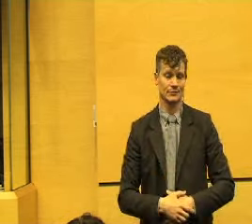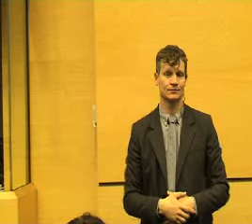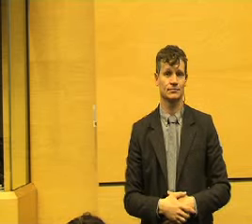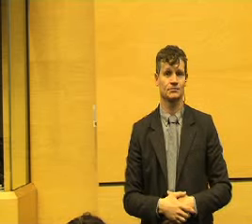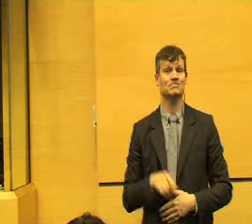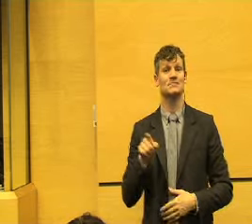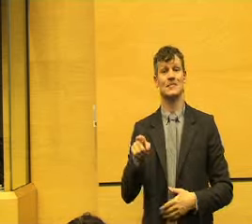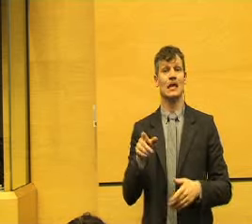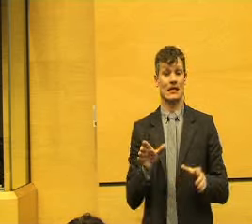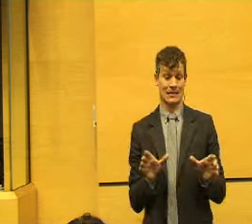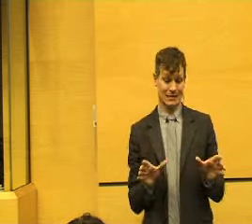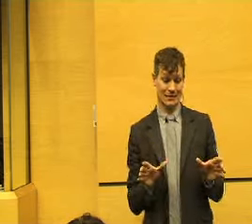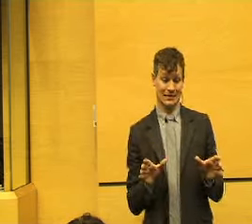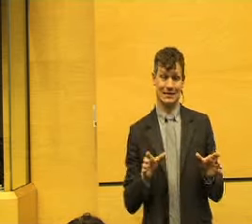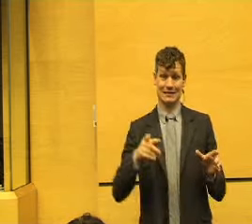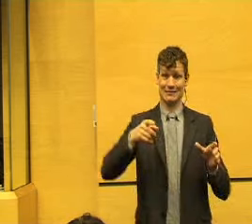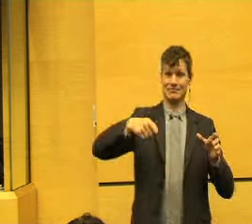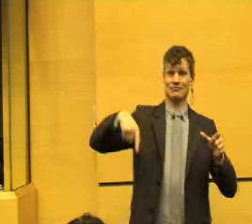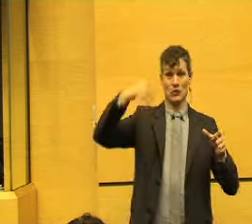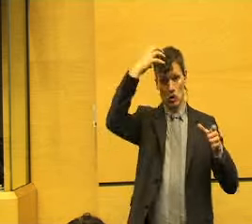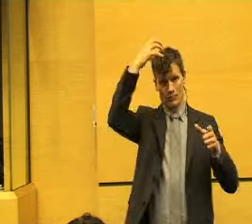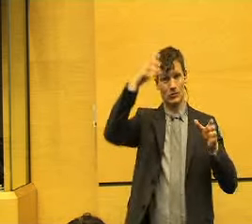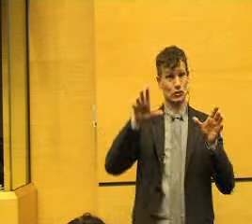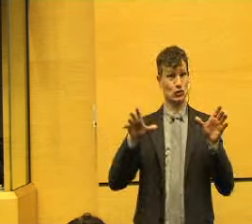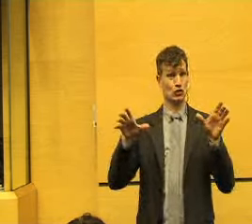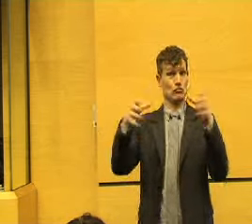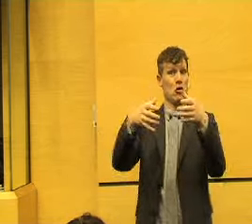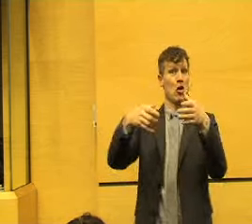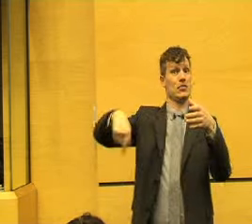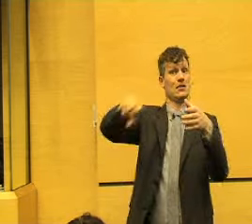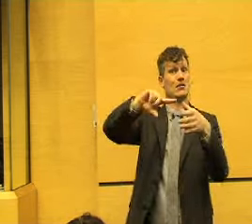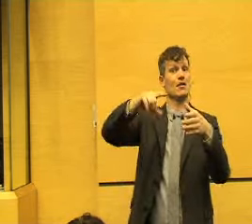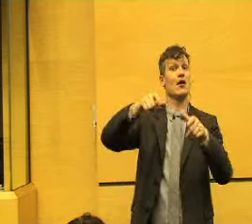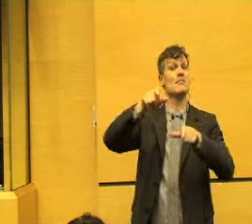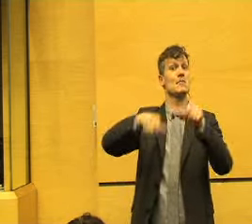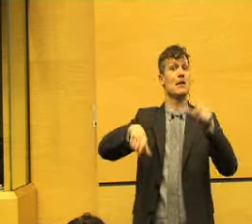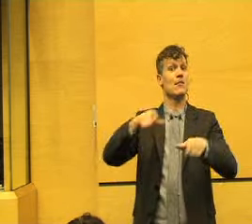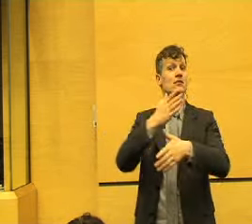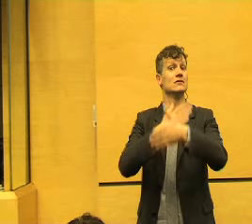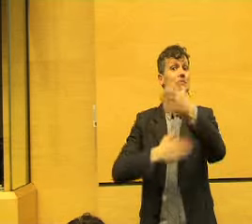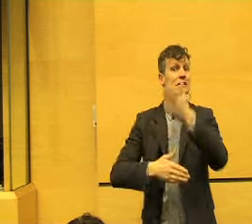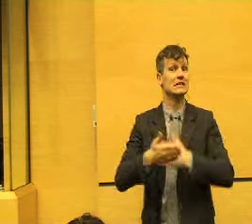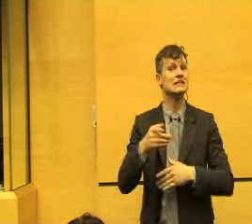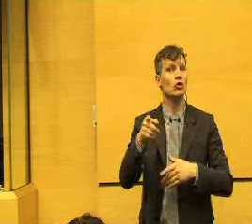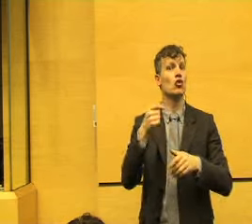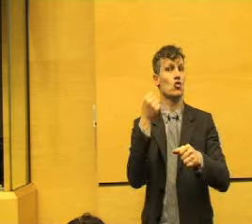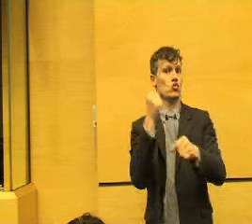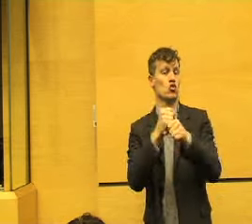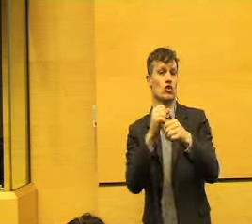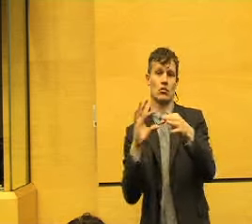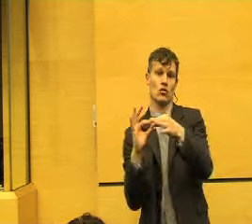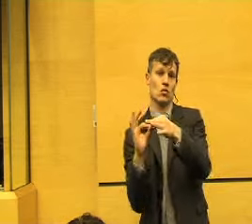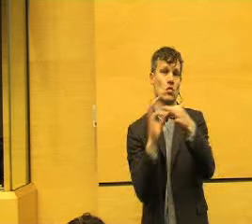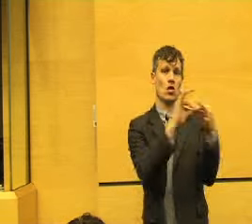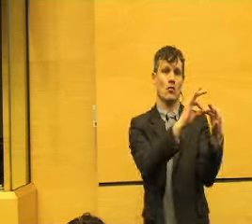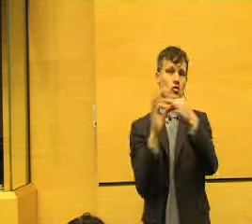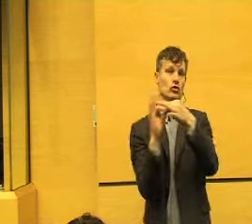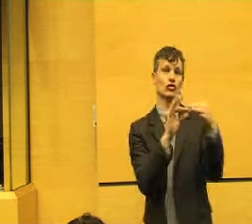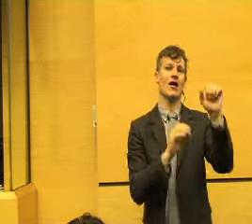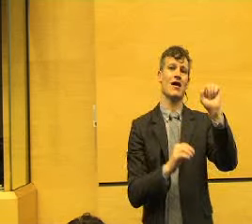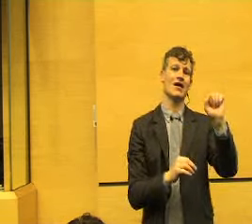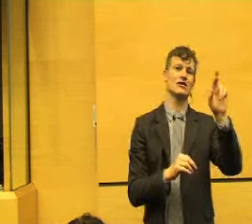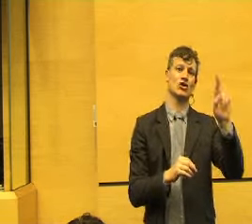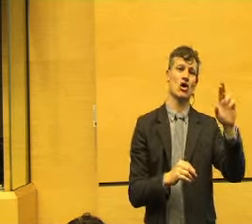The Department of Empowerment of Persons with Disability has worked in cooperation with the